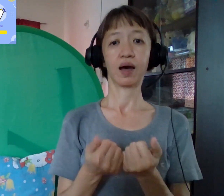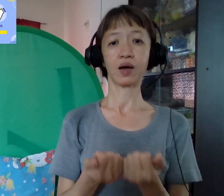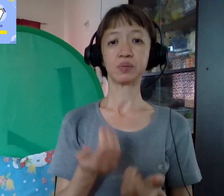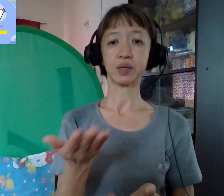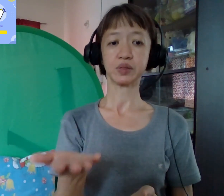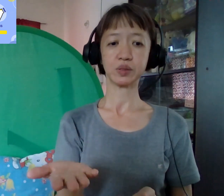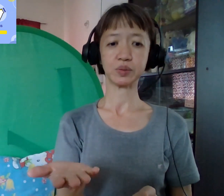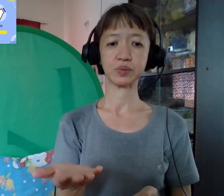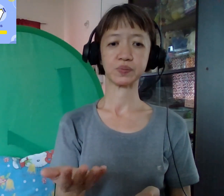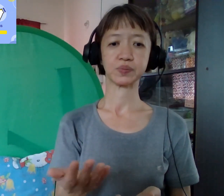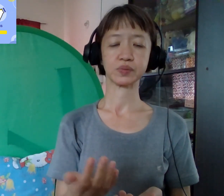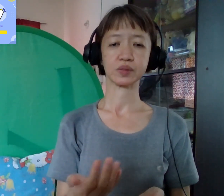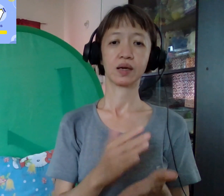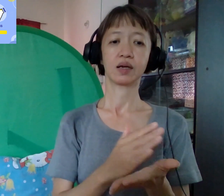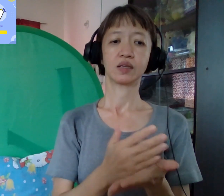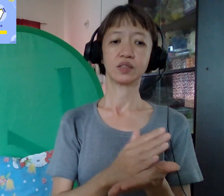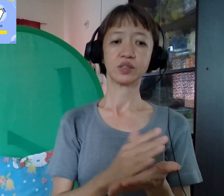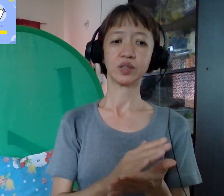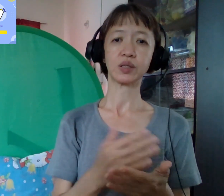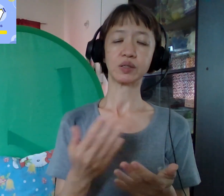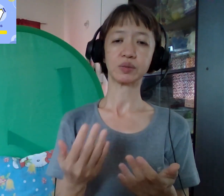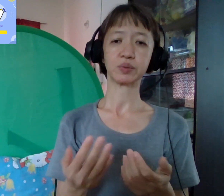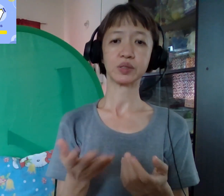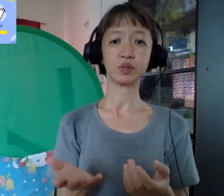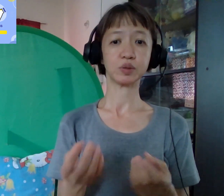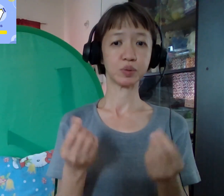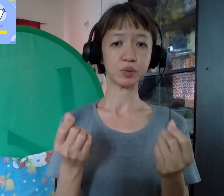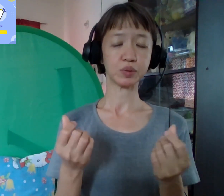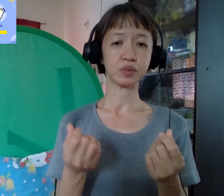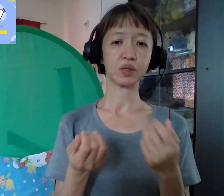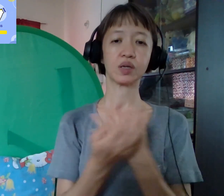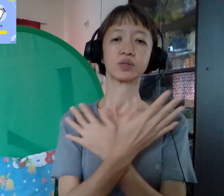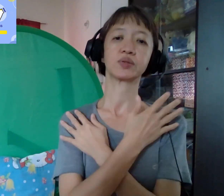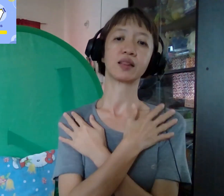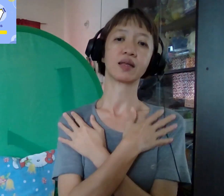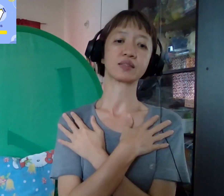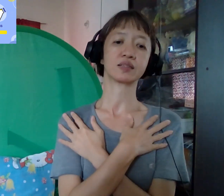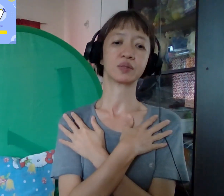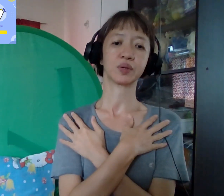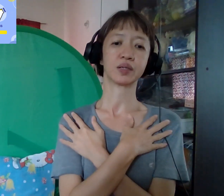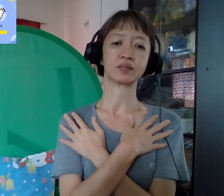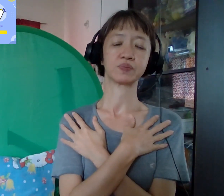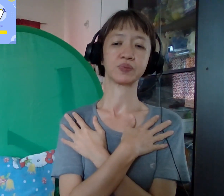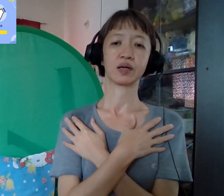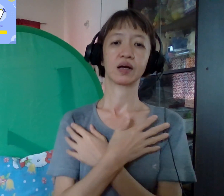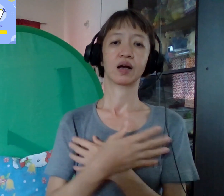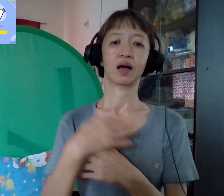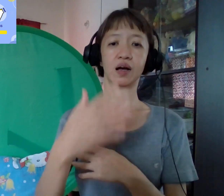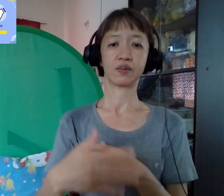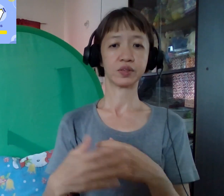How about you? Share what you do to relax and unwind after